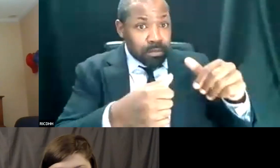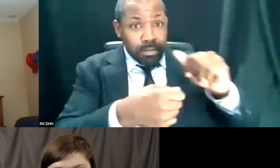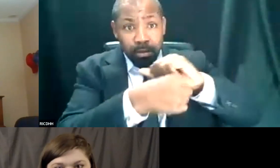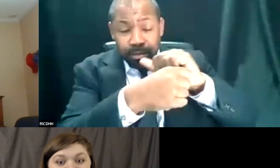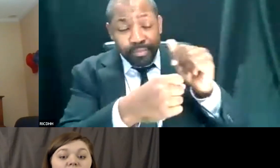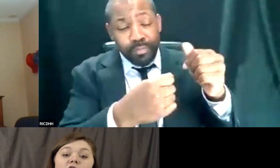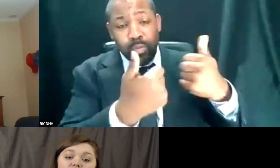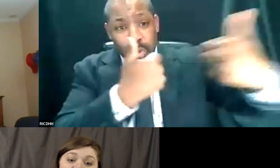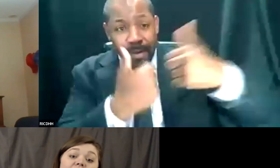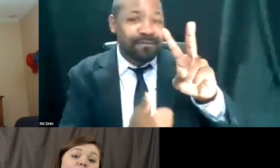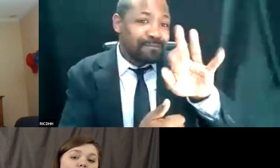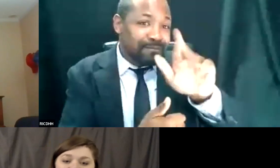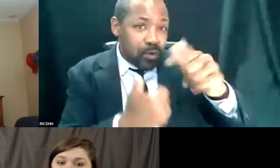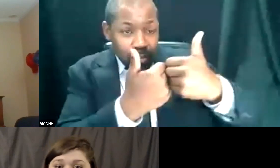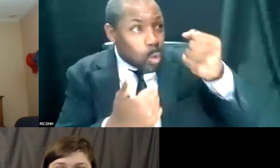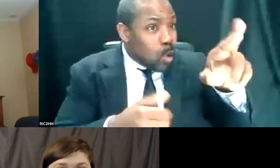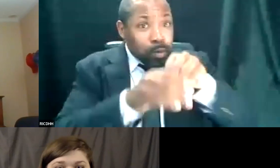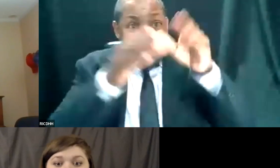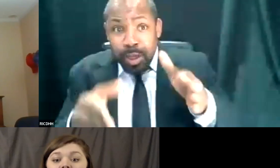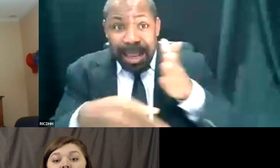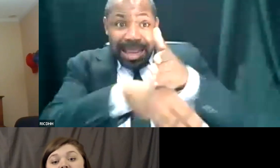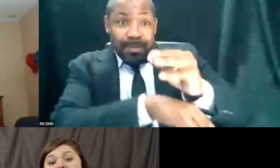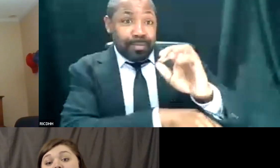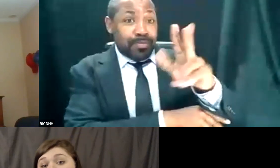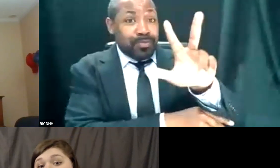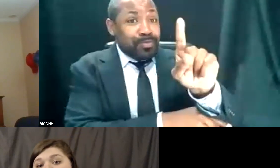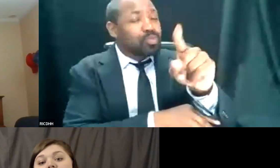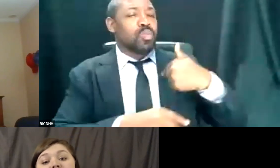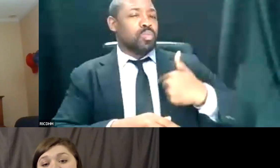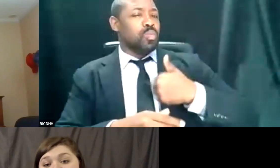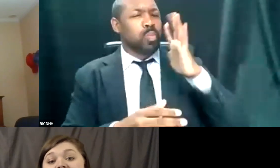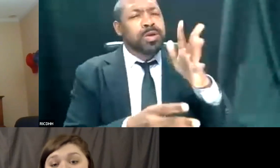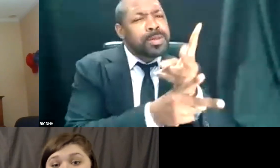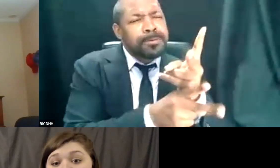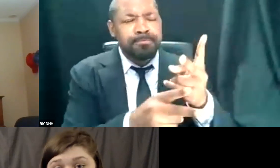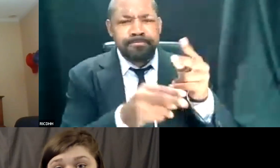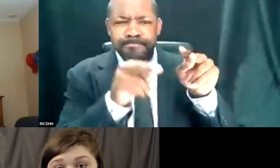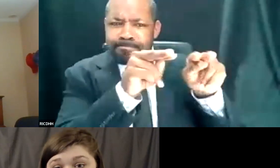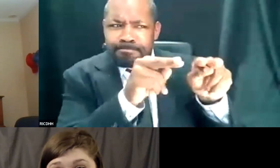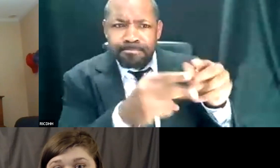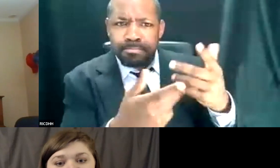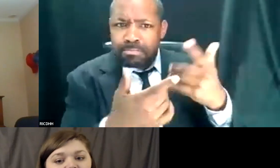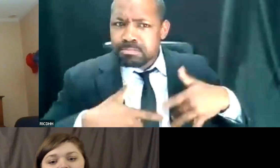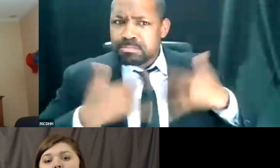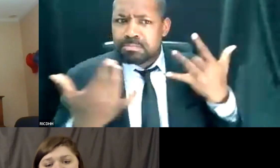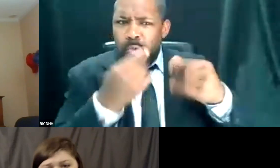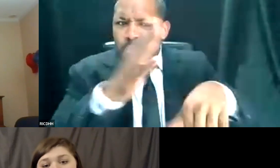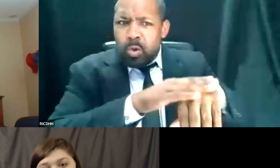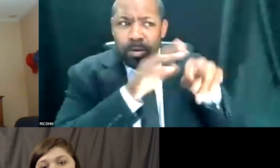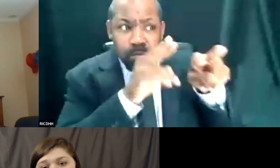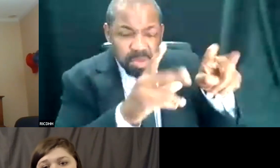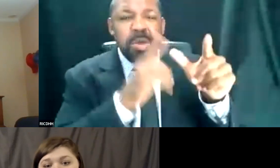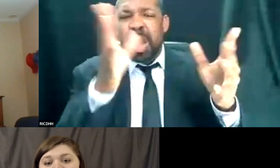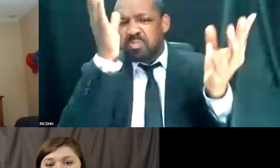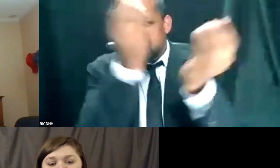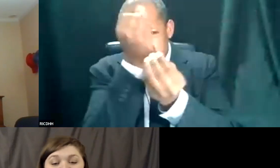over with. And so we're not sure if we're going to have to remain virtual or in person after the March 31st date. So we will keep an